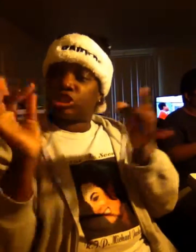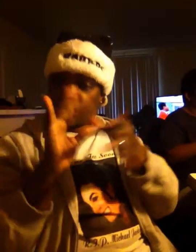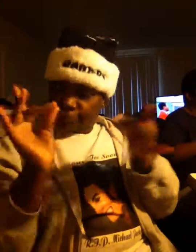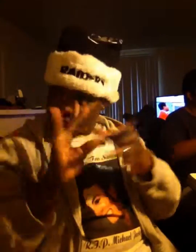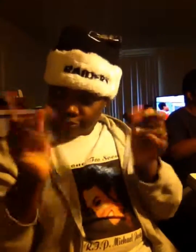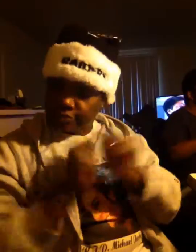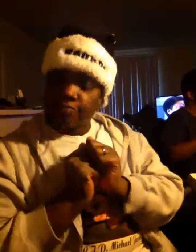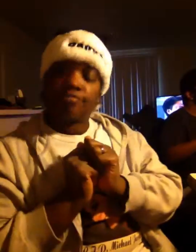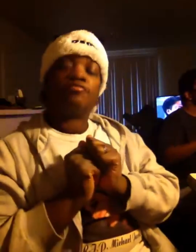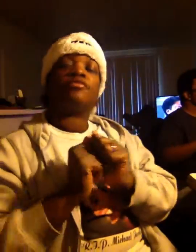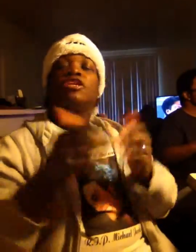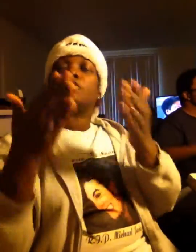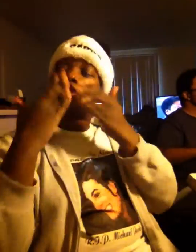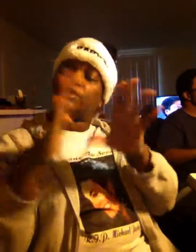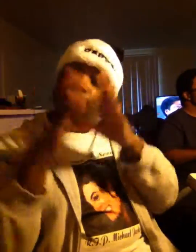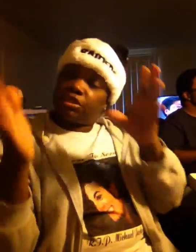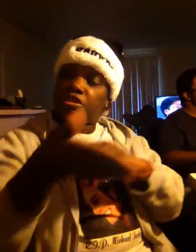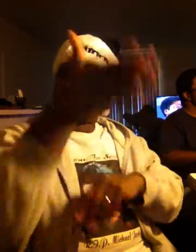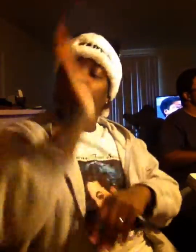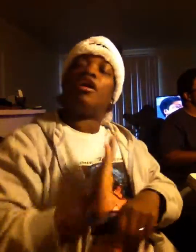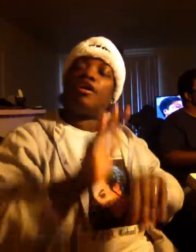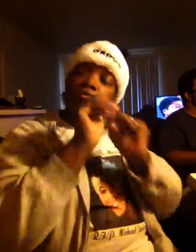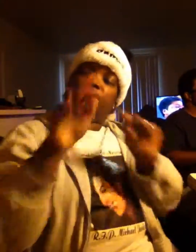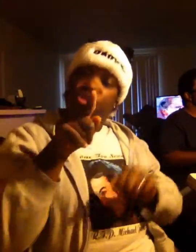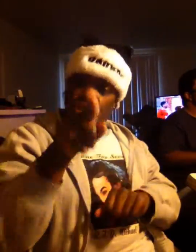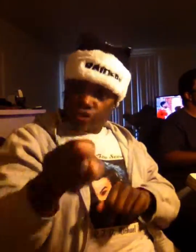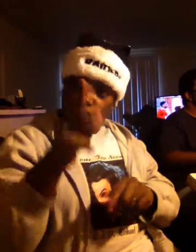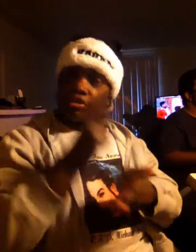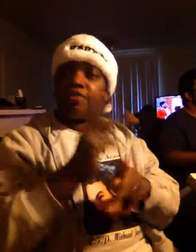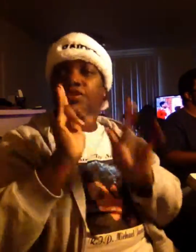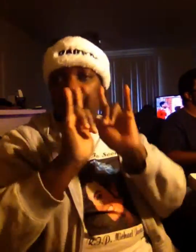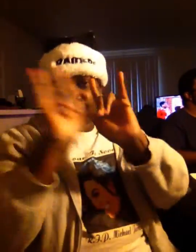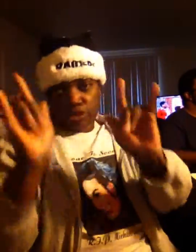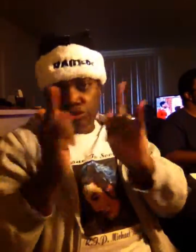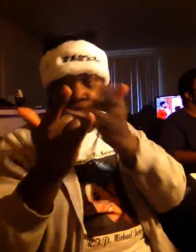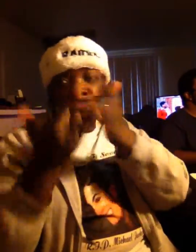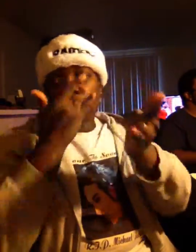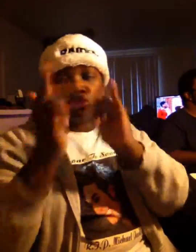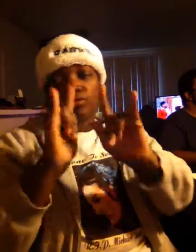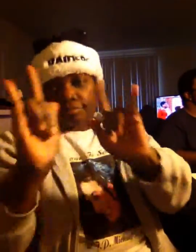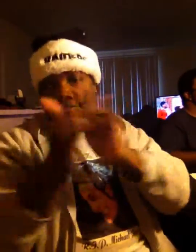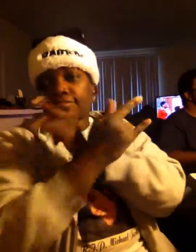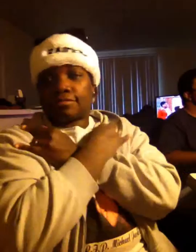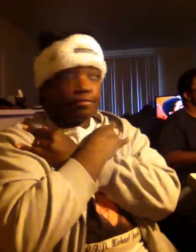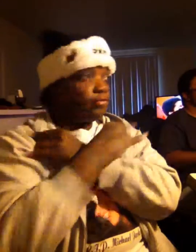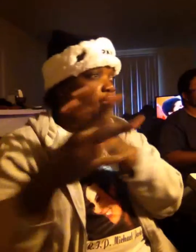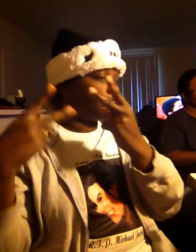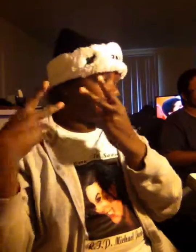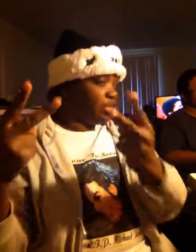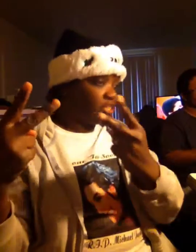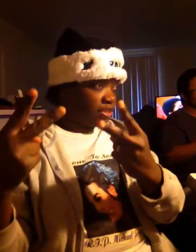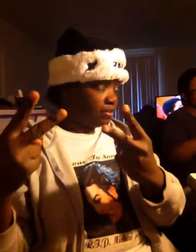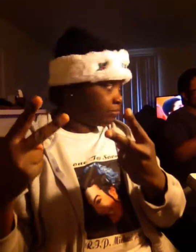mission that must stop miss you to love you peace.